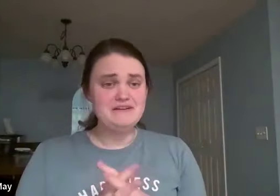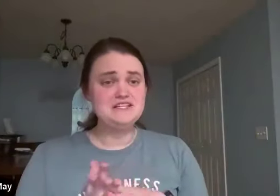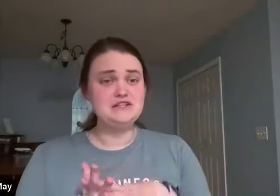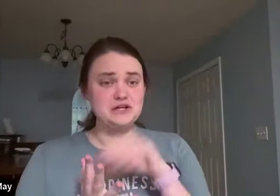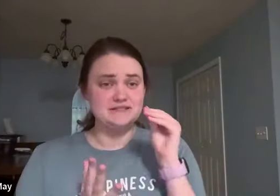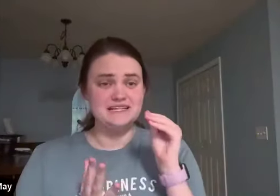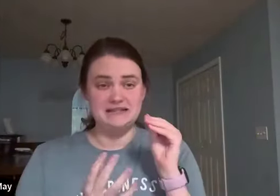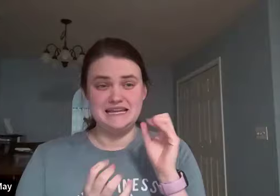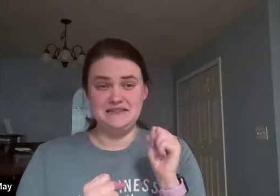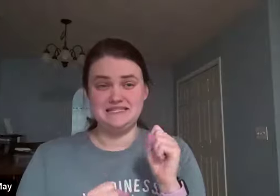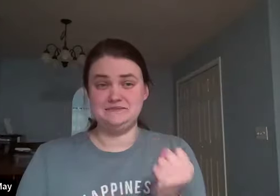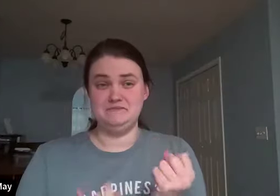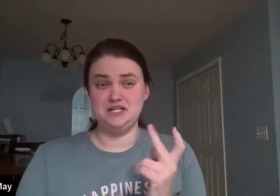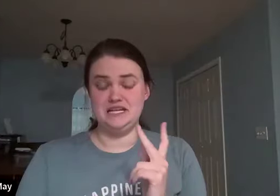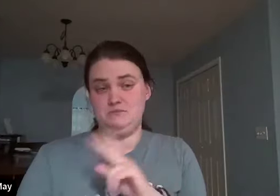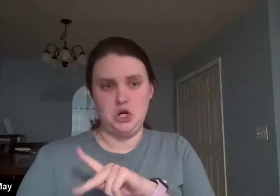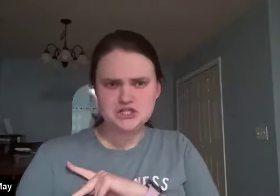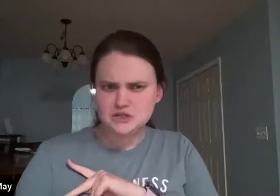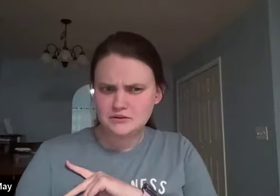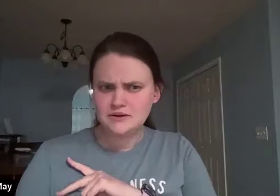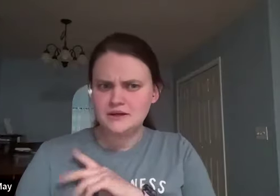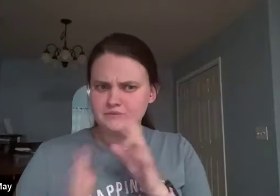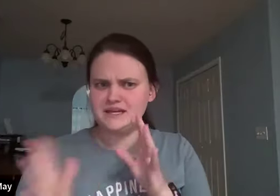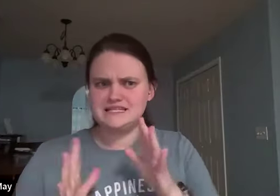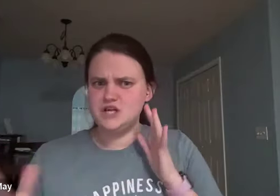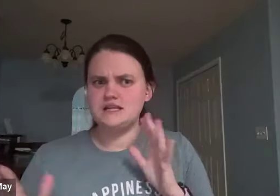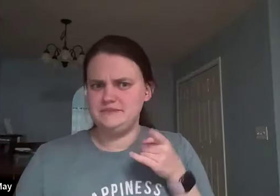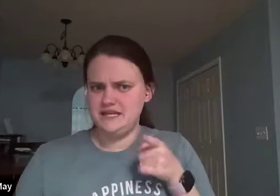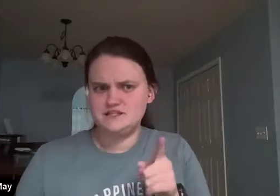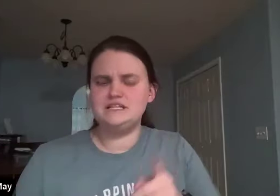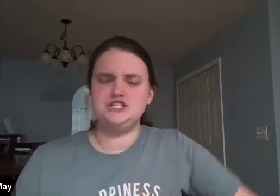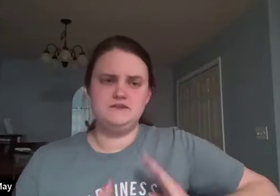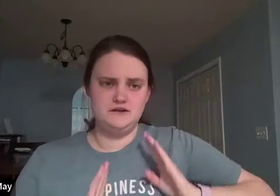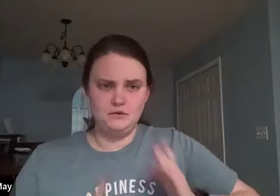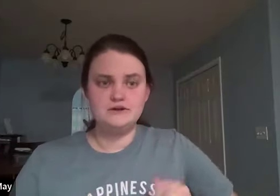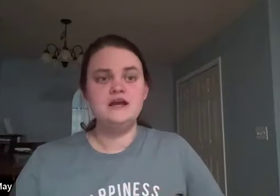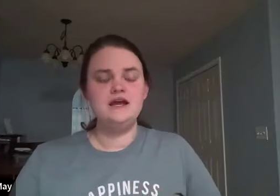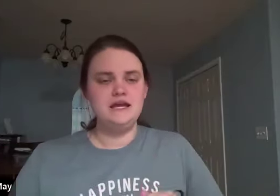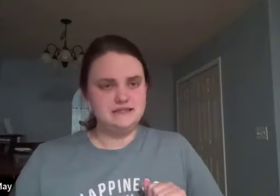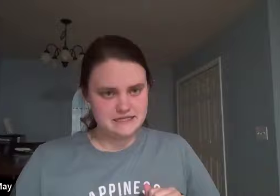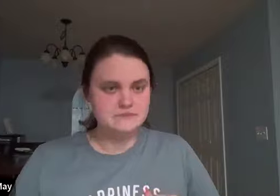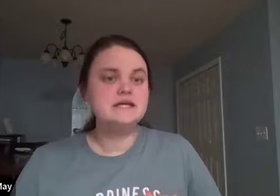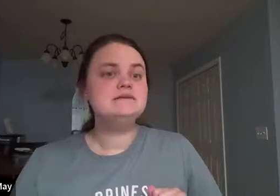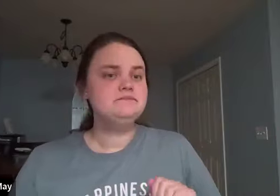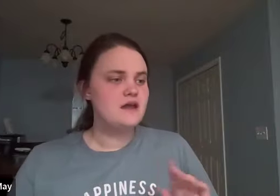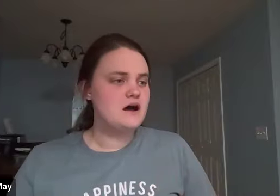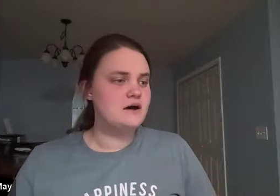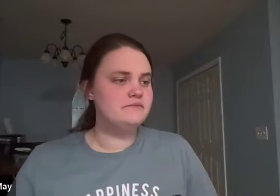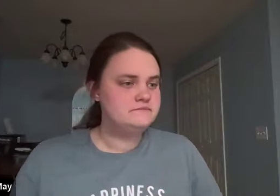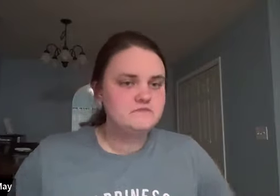to learn to not take things as much as personal, because it's not to be insult, it's just very forward. It takes a minute, very